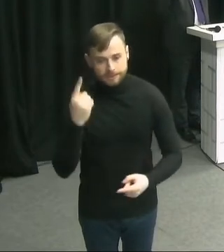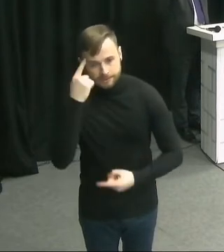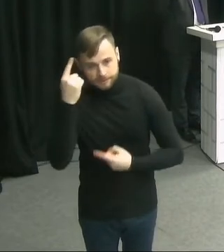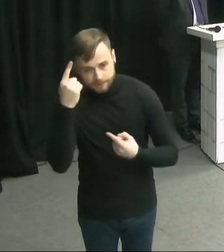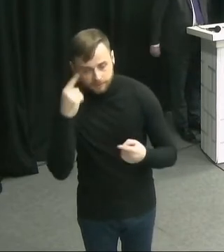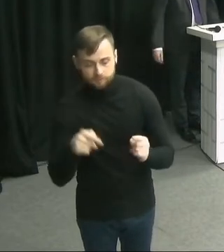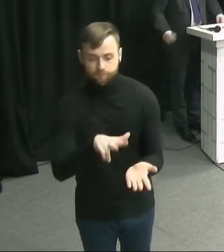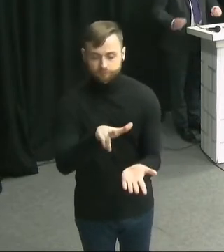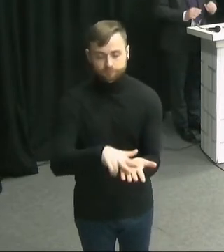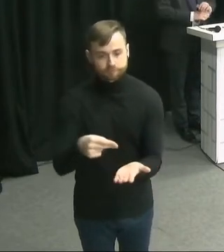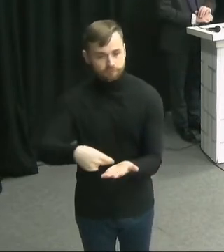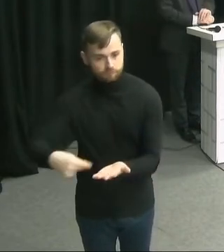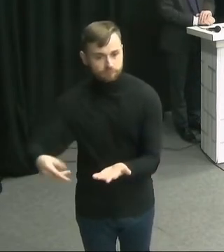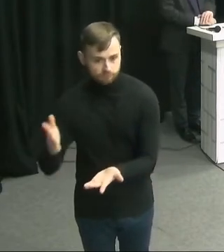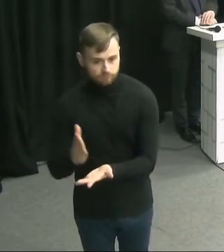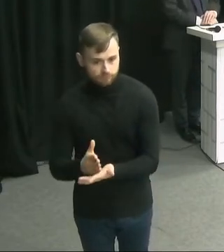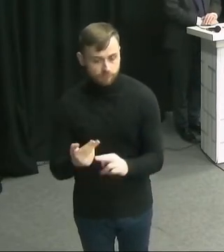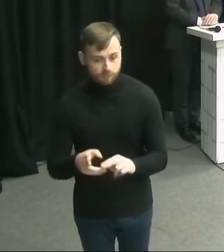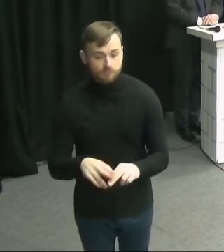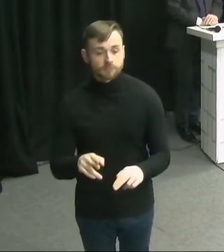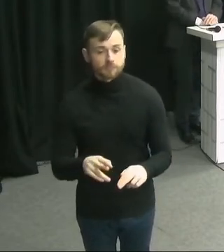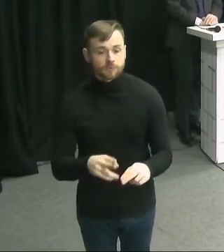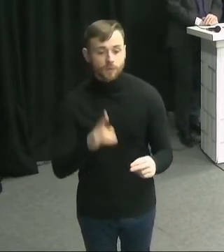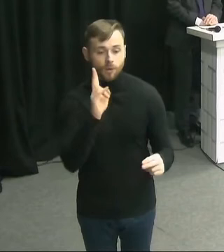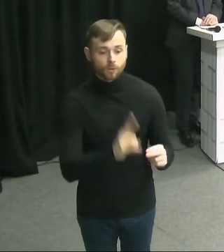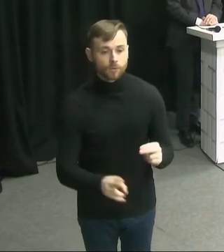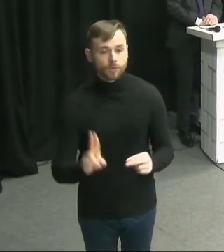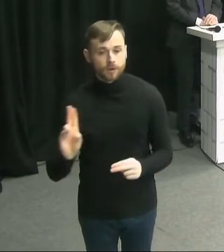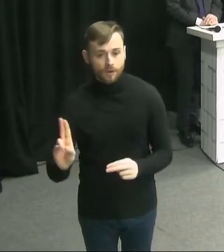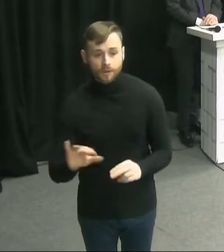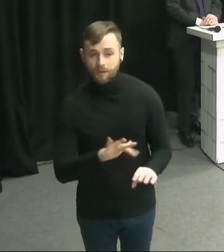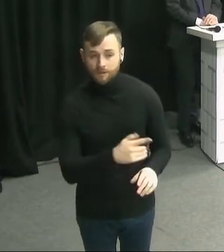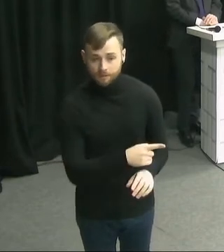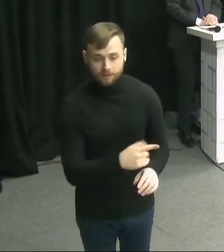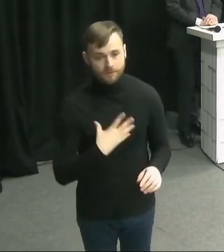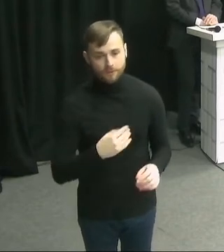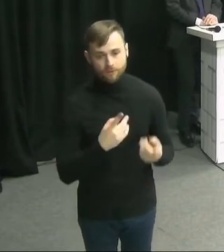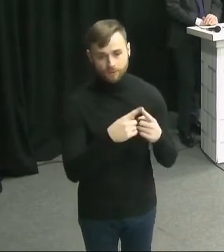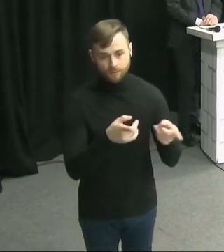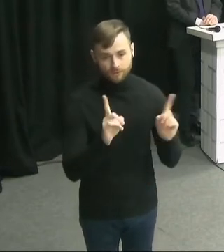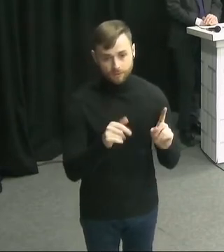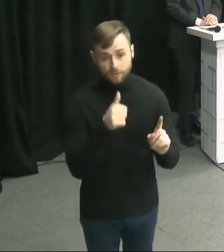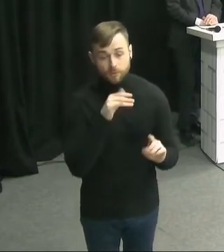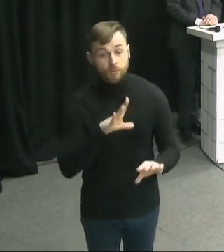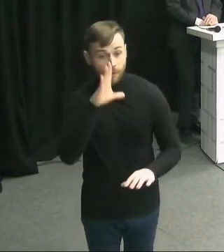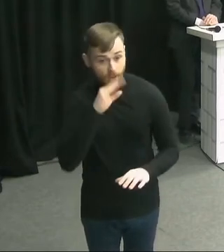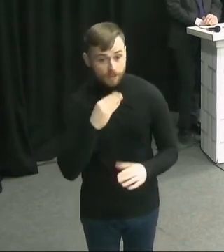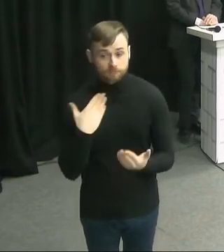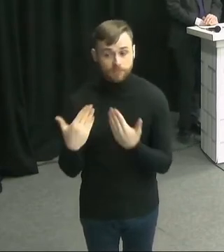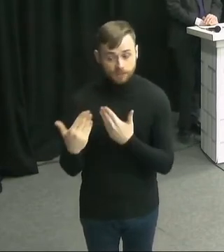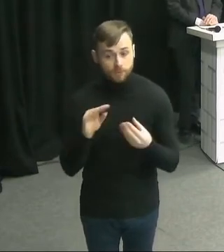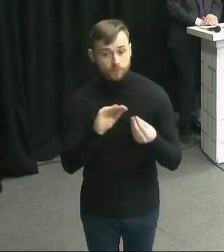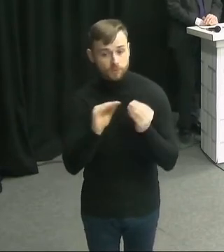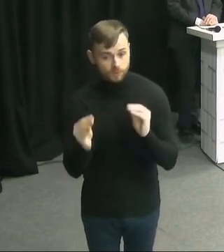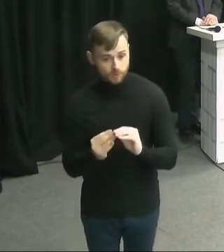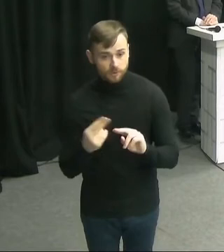University. So if we could, you know, communicate better with them, we could make sure them to see our point of